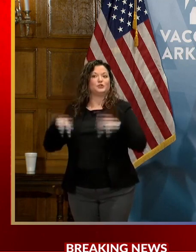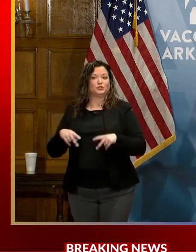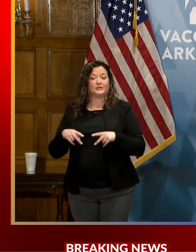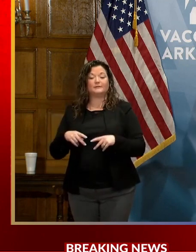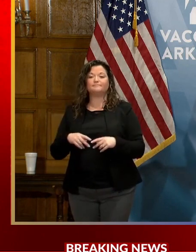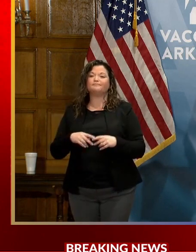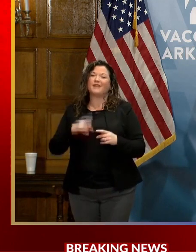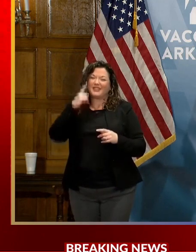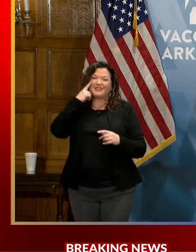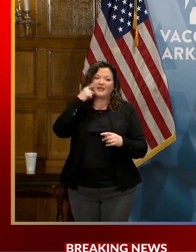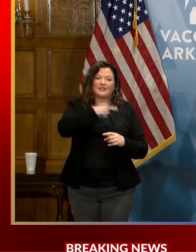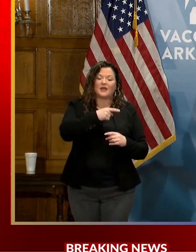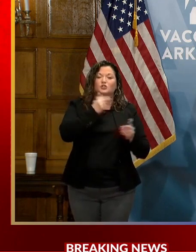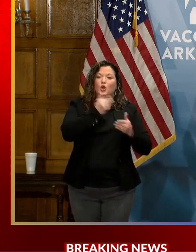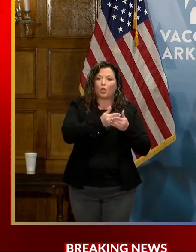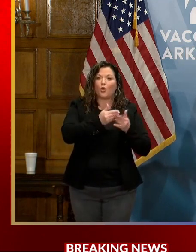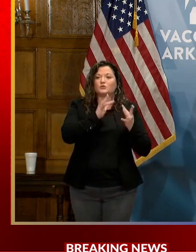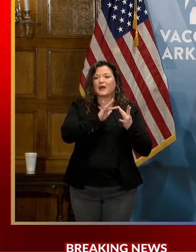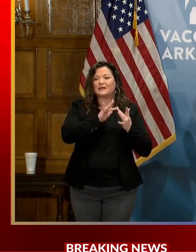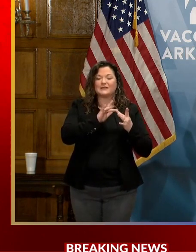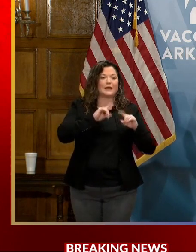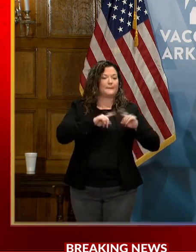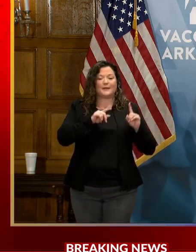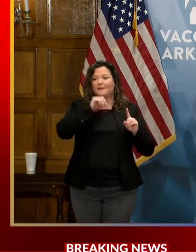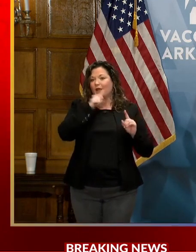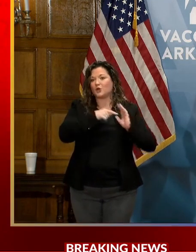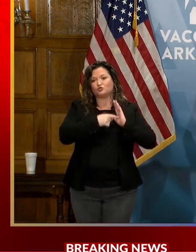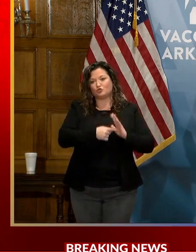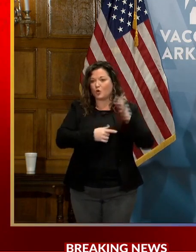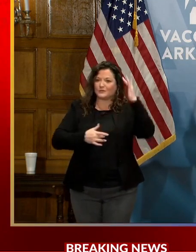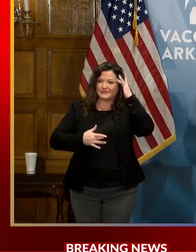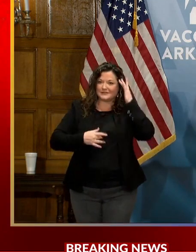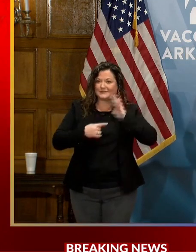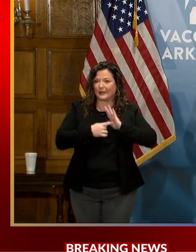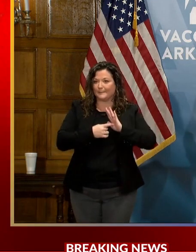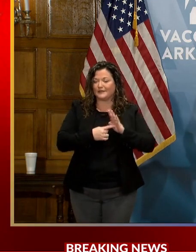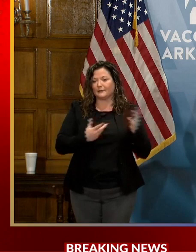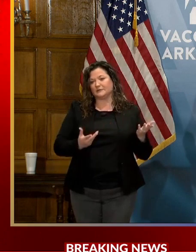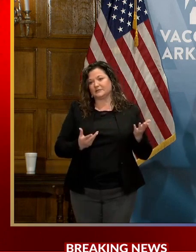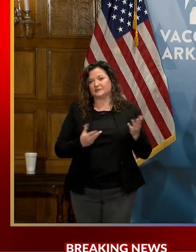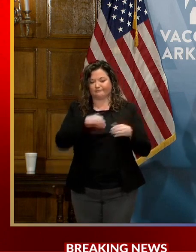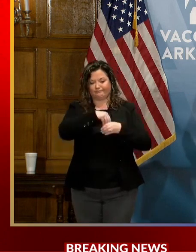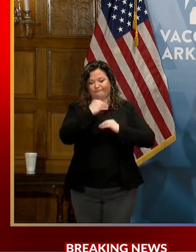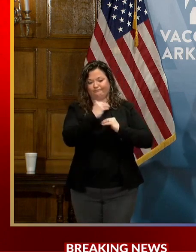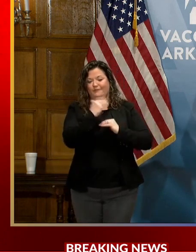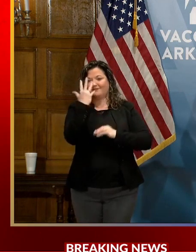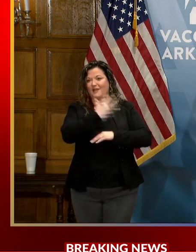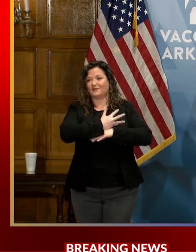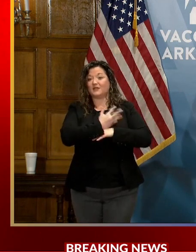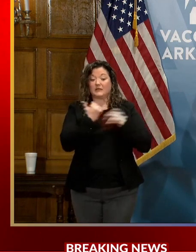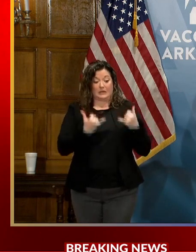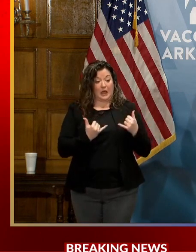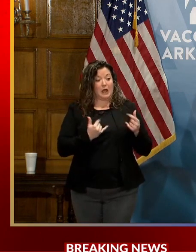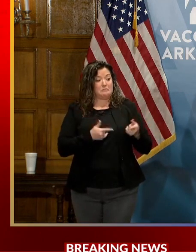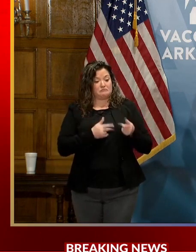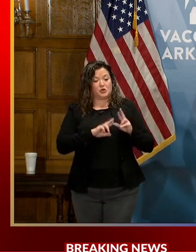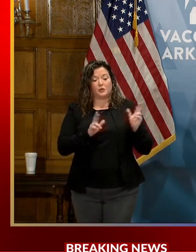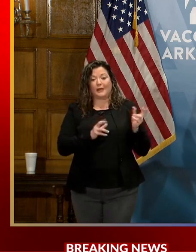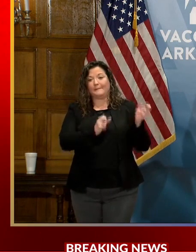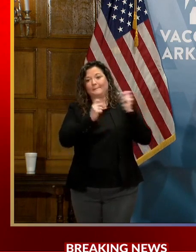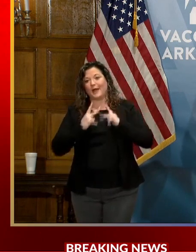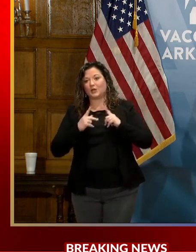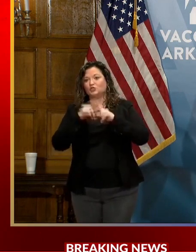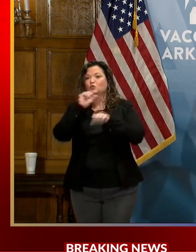close contacts but did not turn symptomatic in those 5 days. Now they can come back to work more